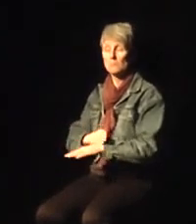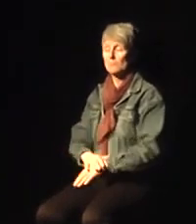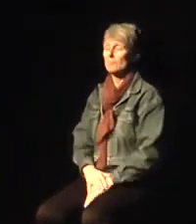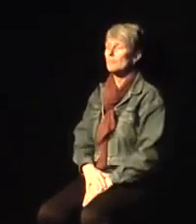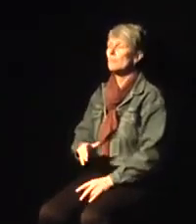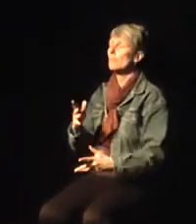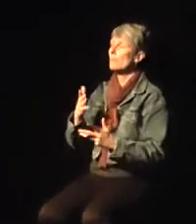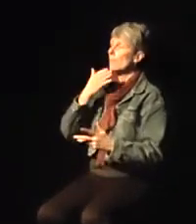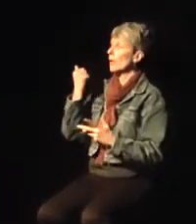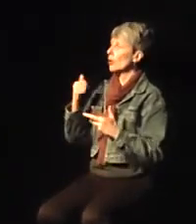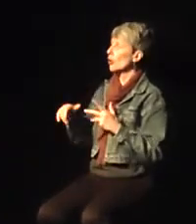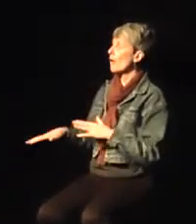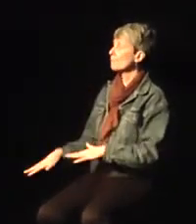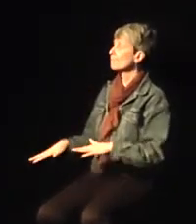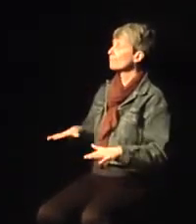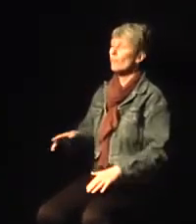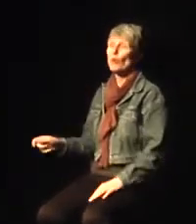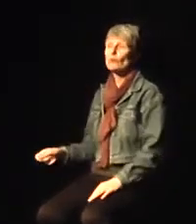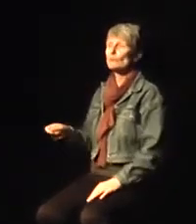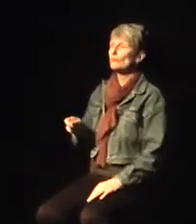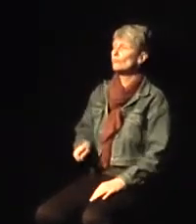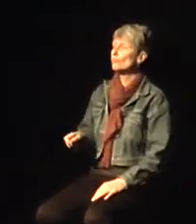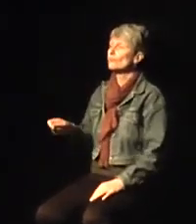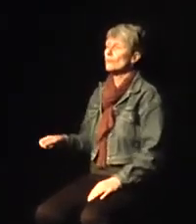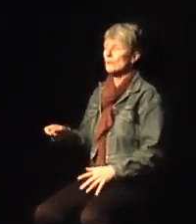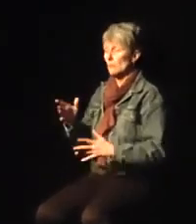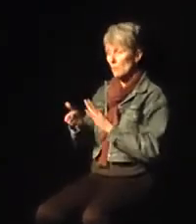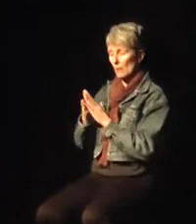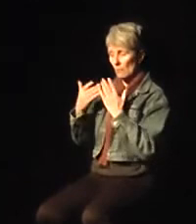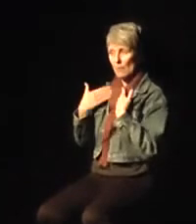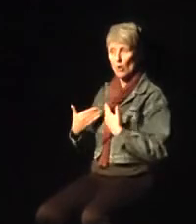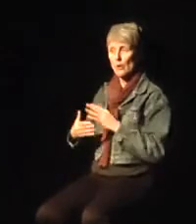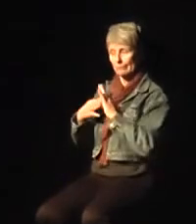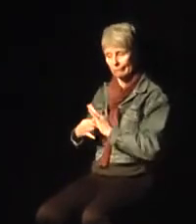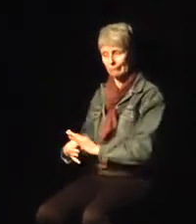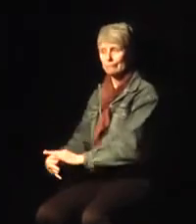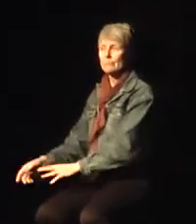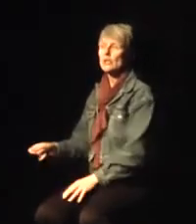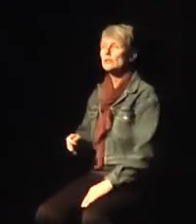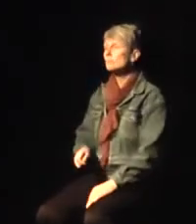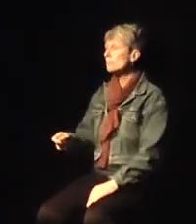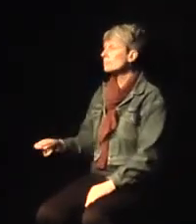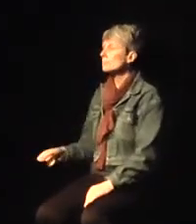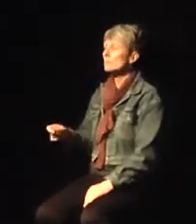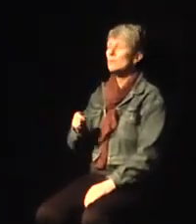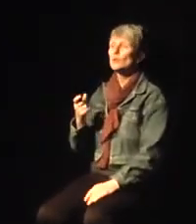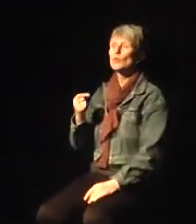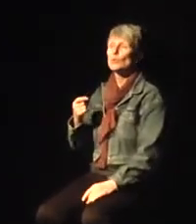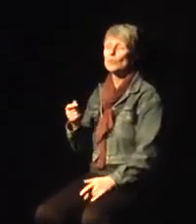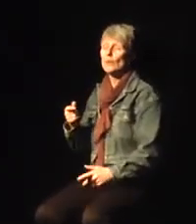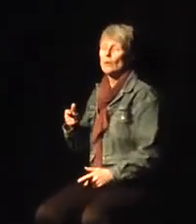I relax now as I move with the cane, as though it is another appendage of my body. Most of the time, I move through the